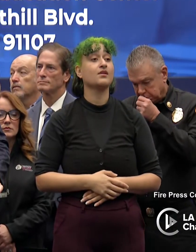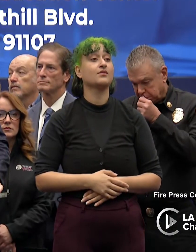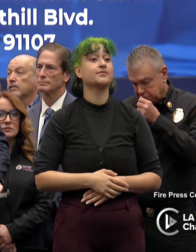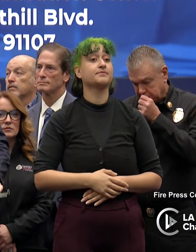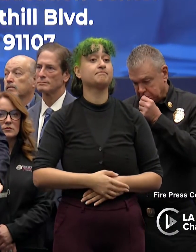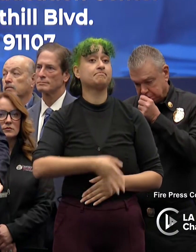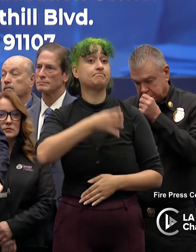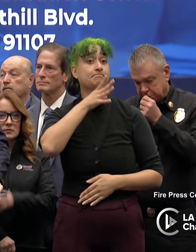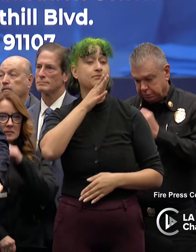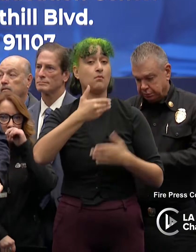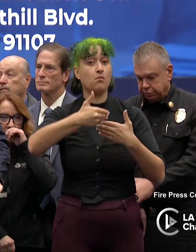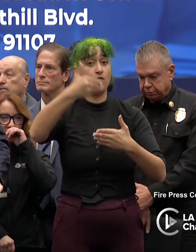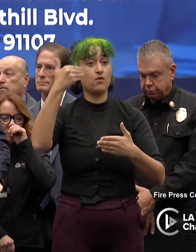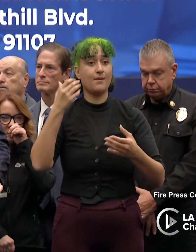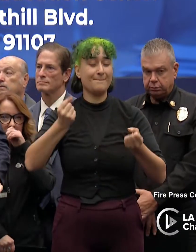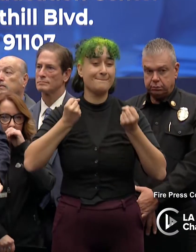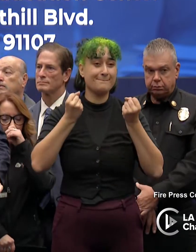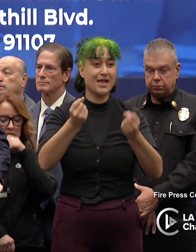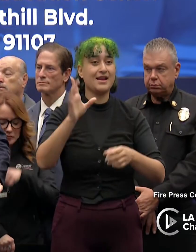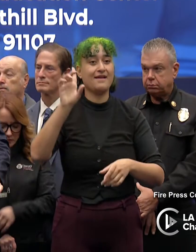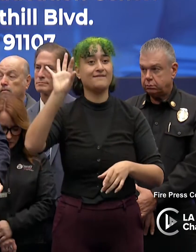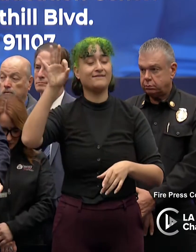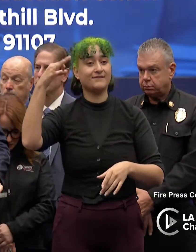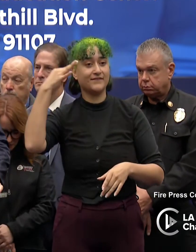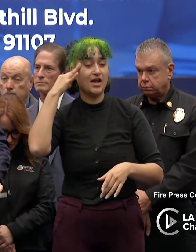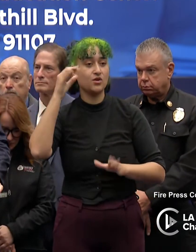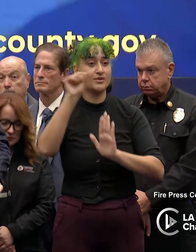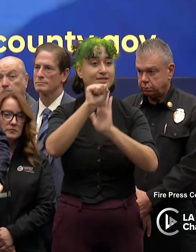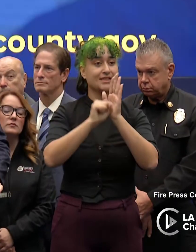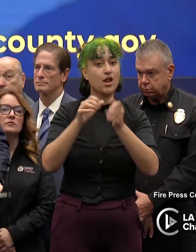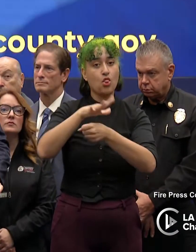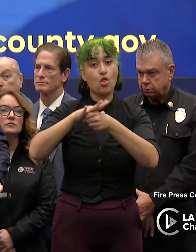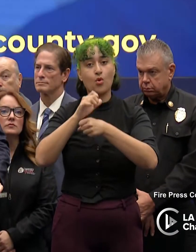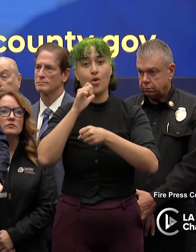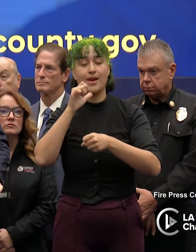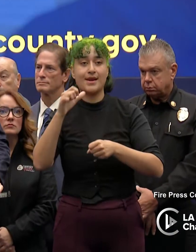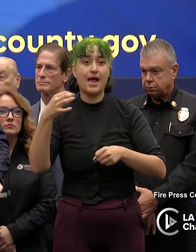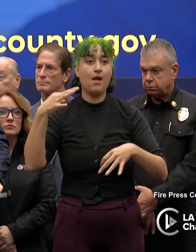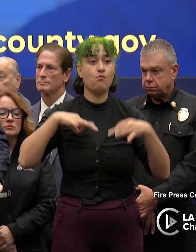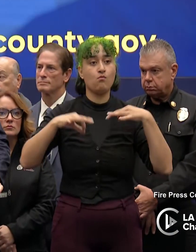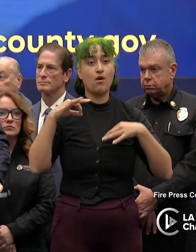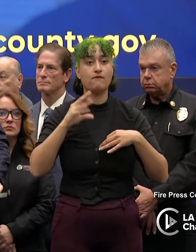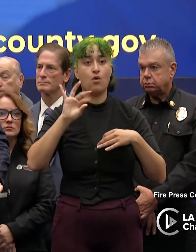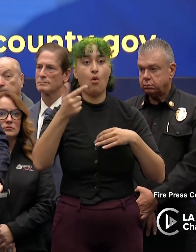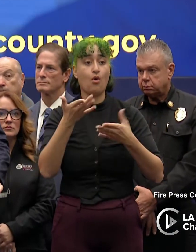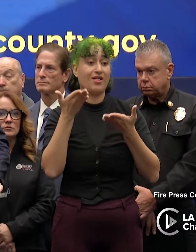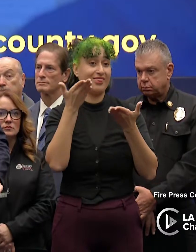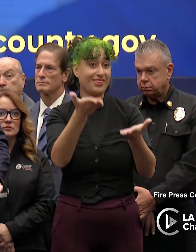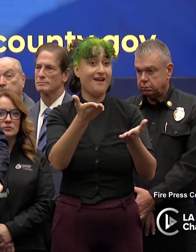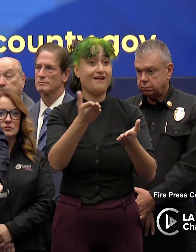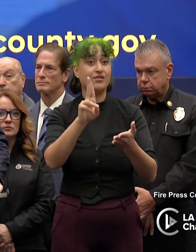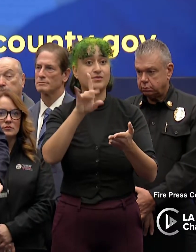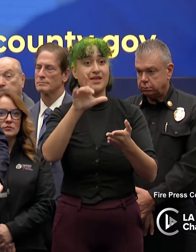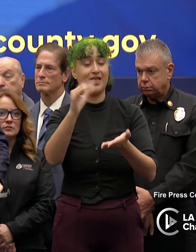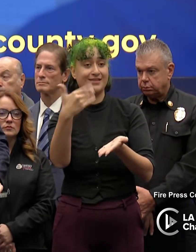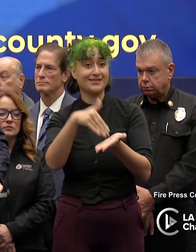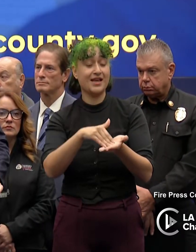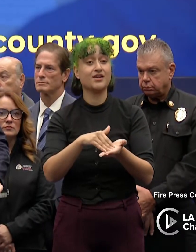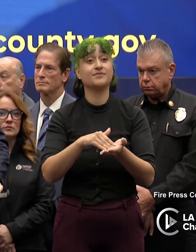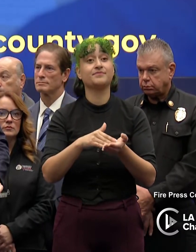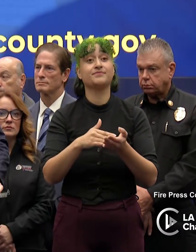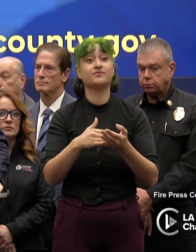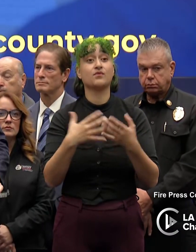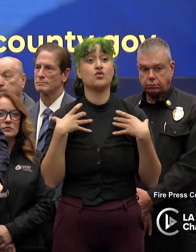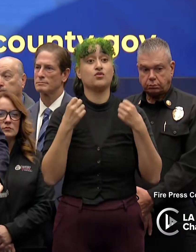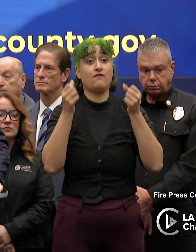a number of federal, state, local, nonprofit organizations there. Survivors impacted by the fire could go